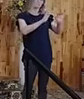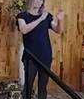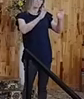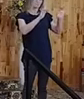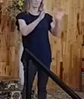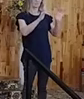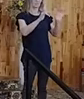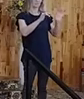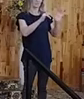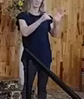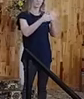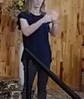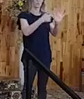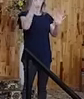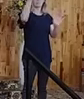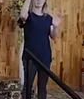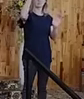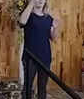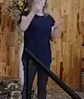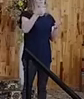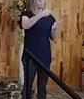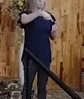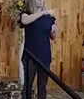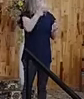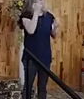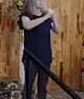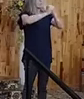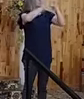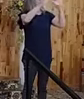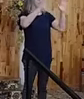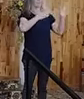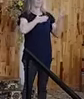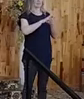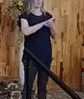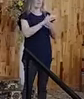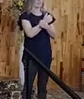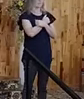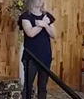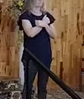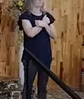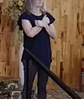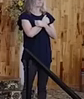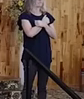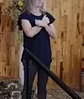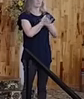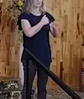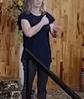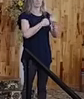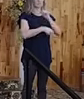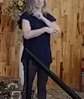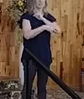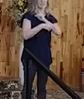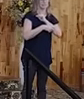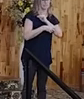myself, you, images of my divine love, won't steal.